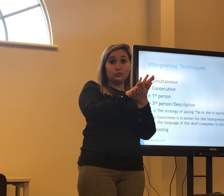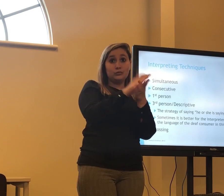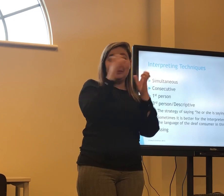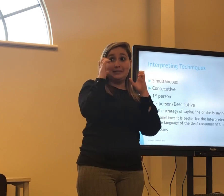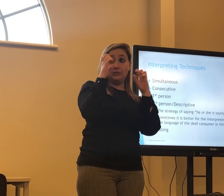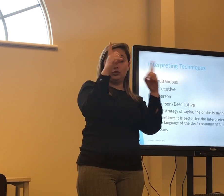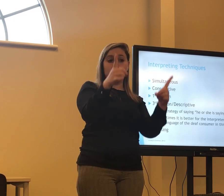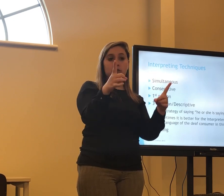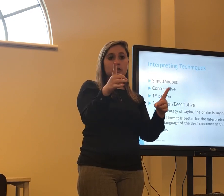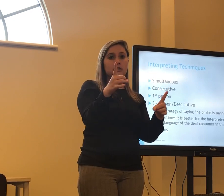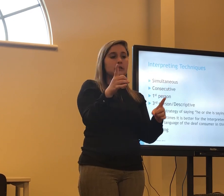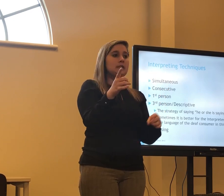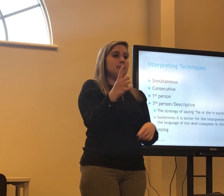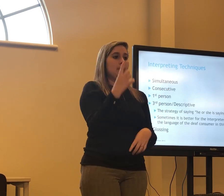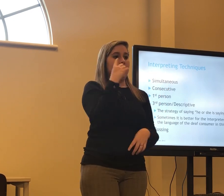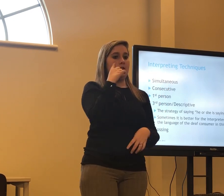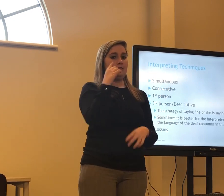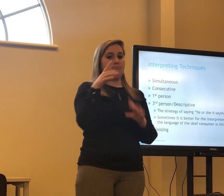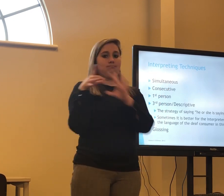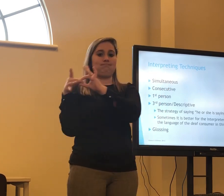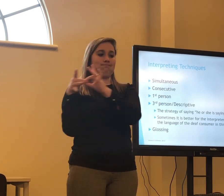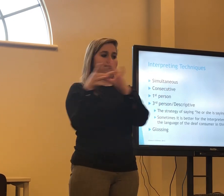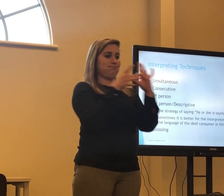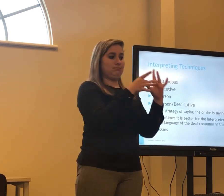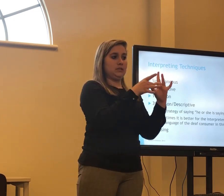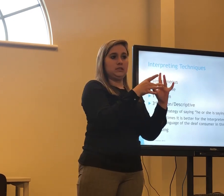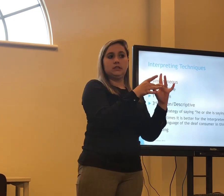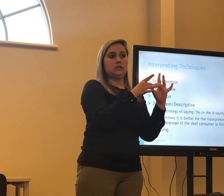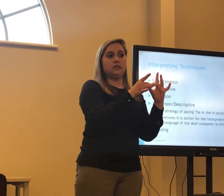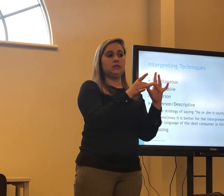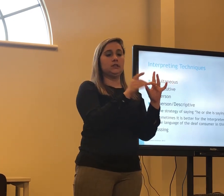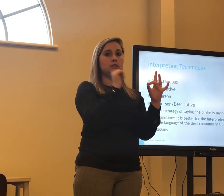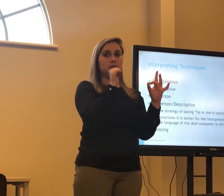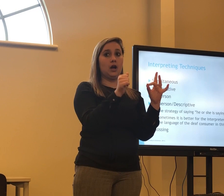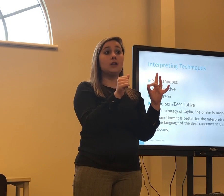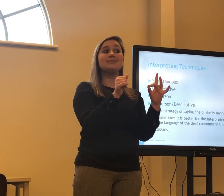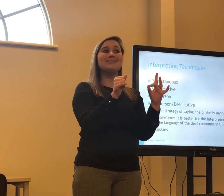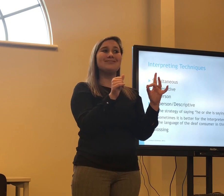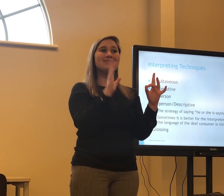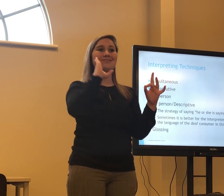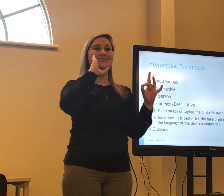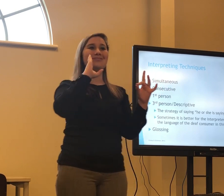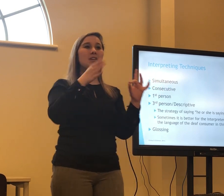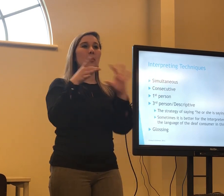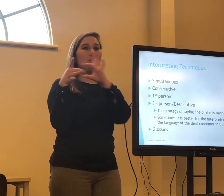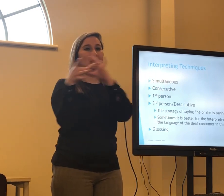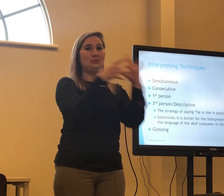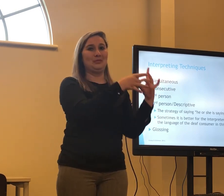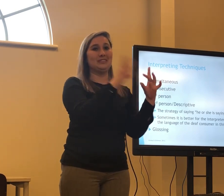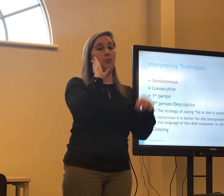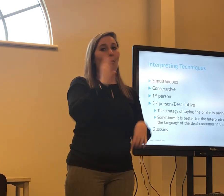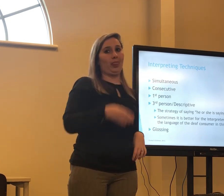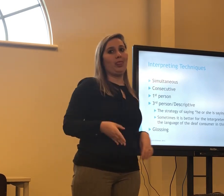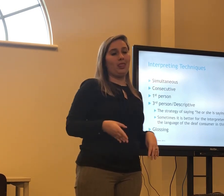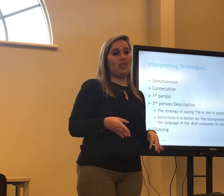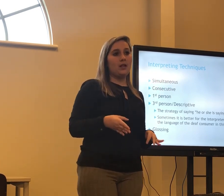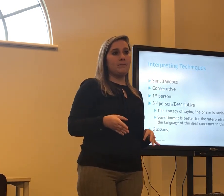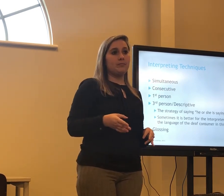gonna relate to me. It will. Yes. Y'all remember at the beginning where we talked about settings where mental health takes